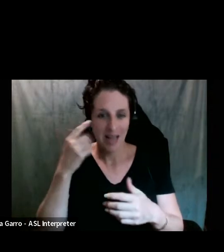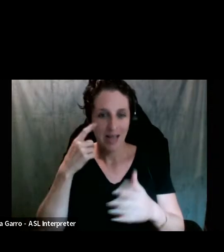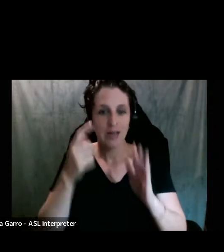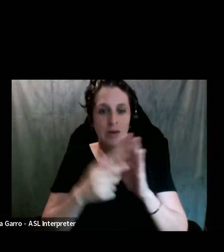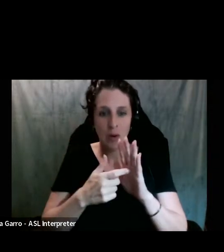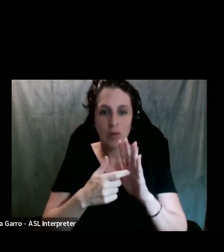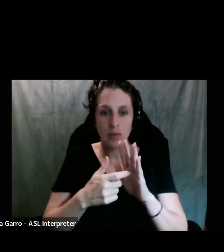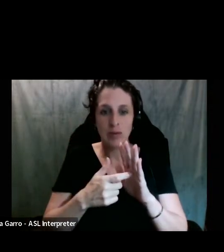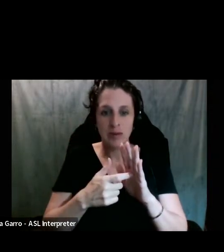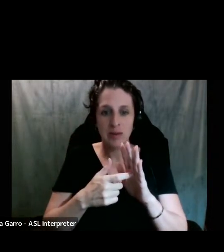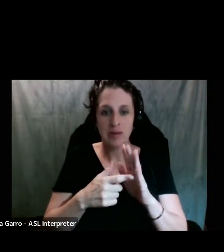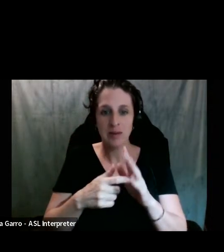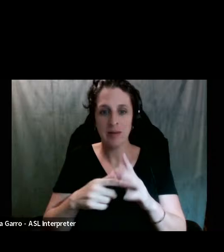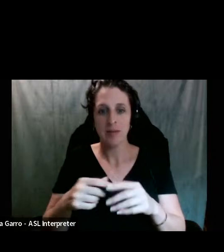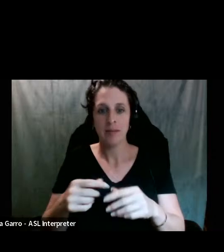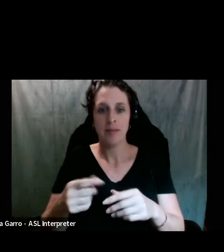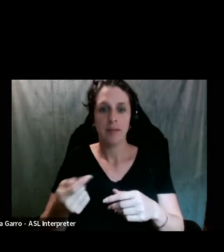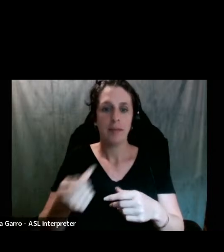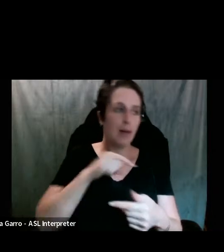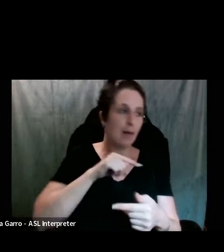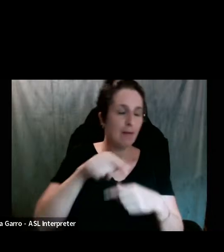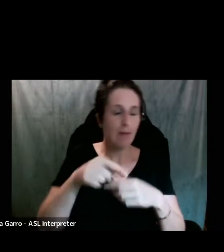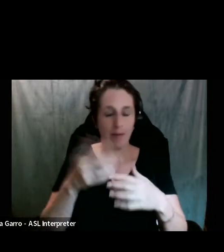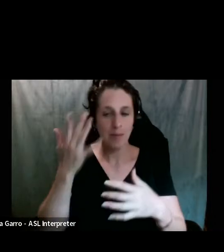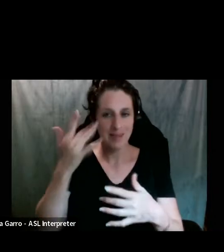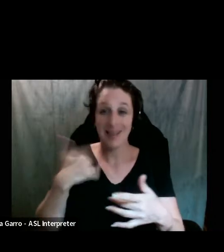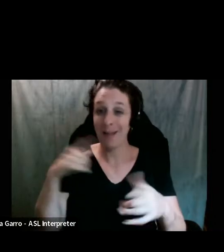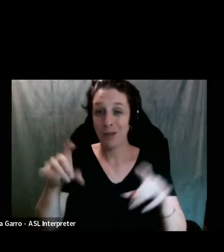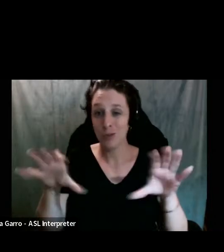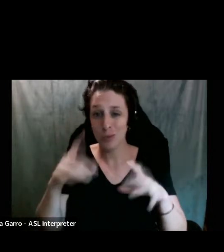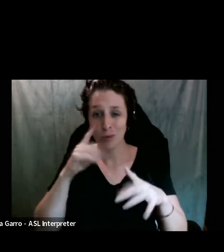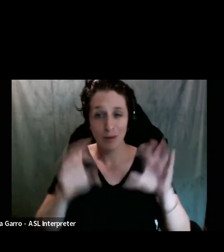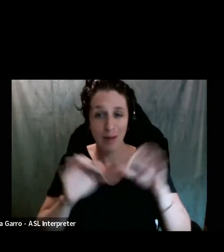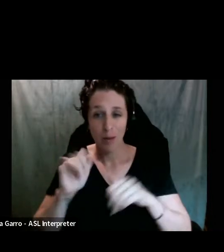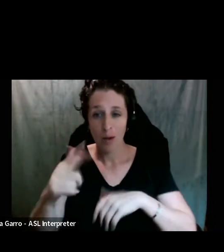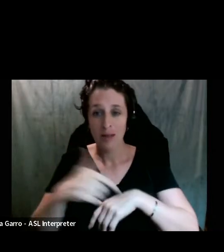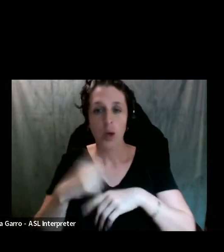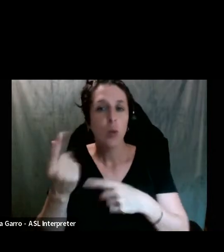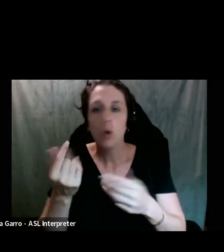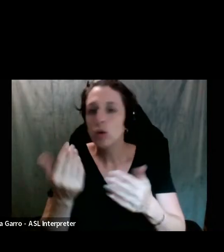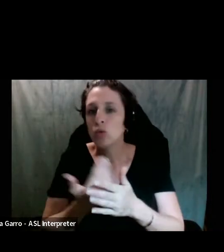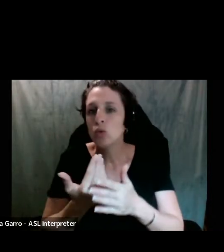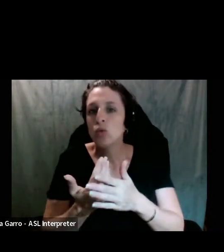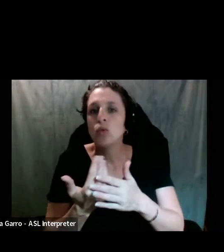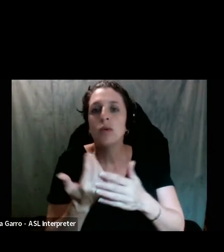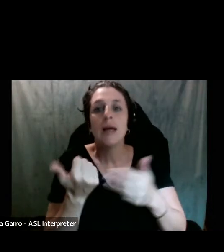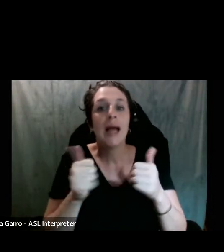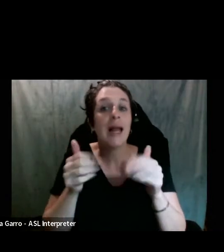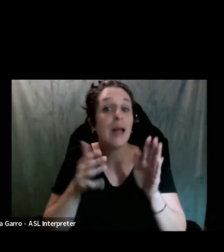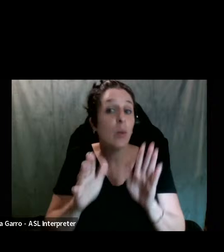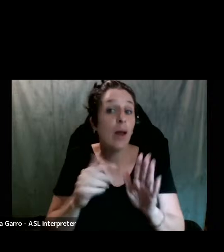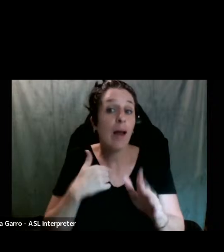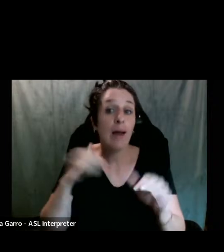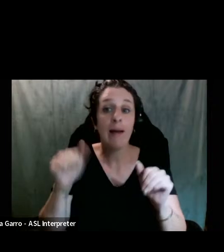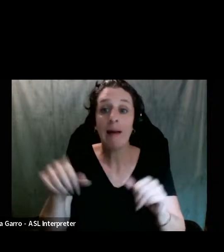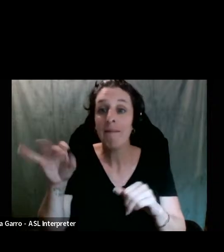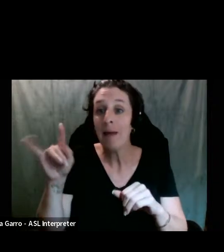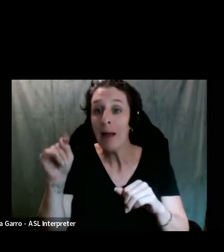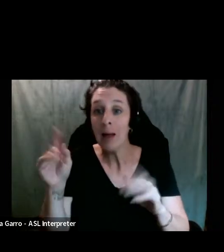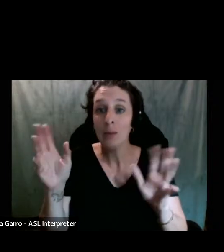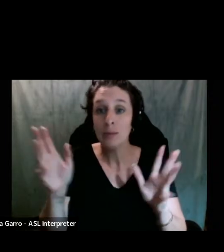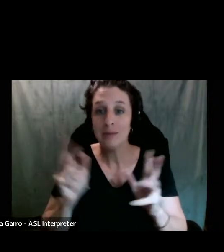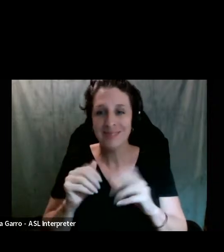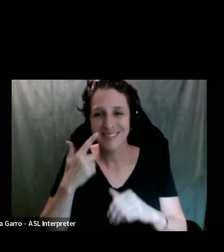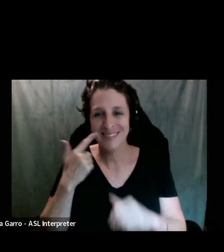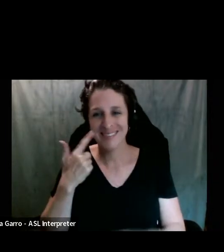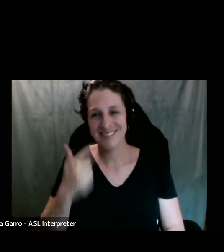forwards because I have to do it for evaluations all the time. So what's new, and is there any way I can find out about it?